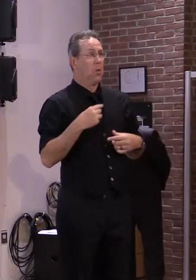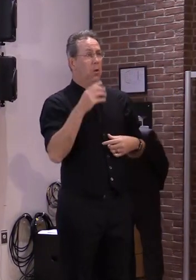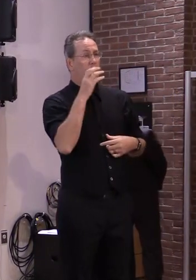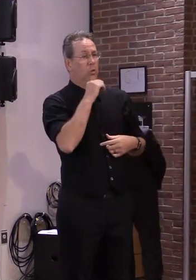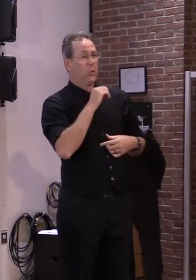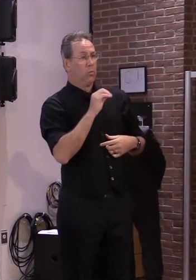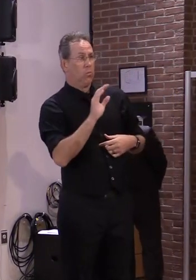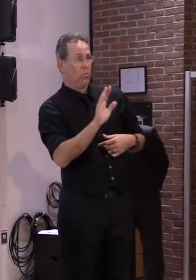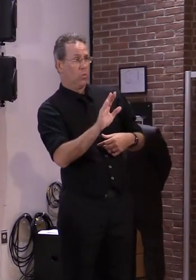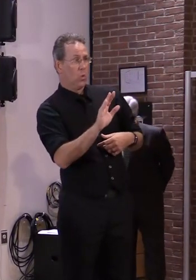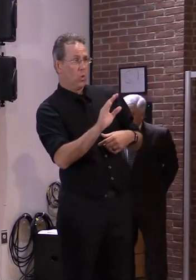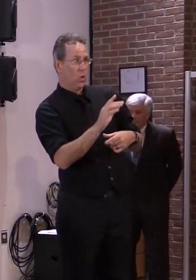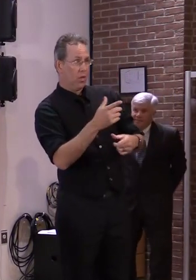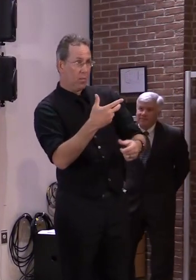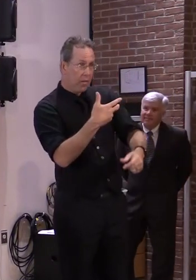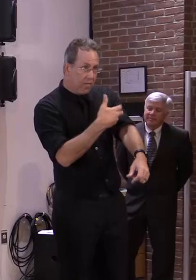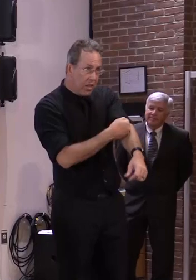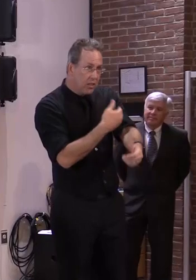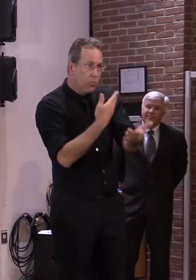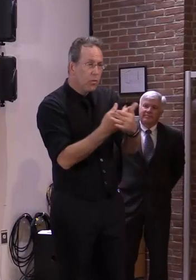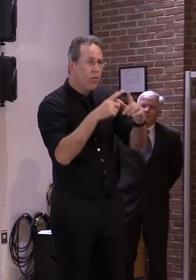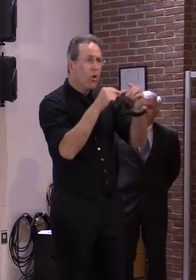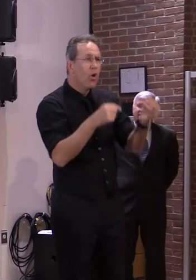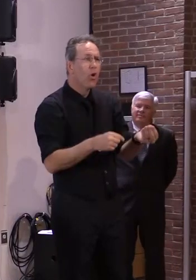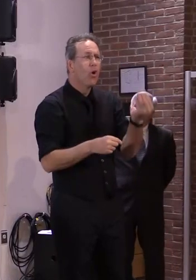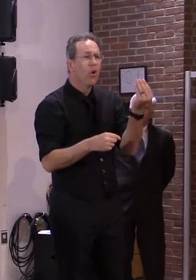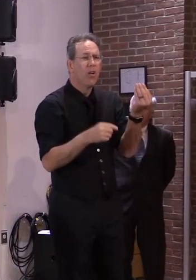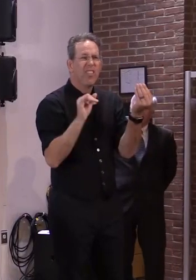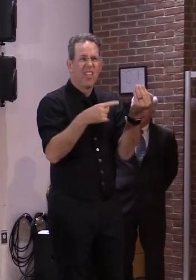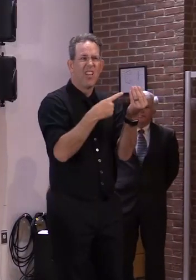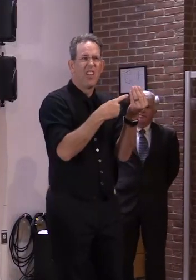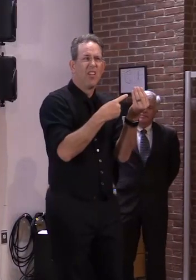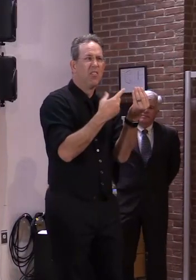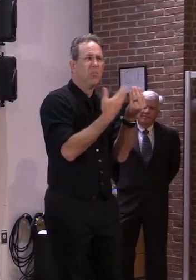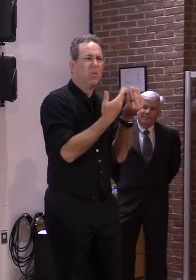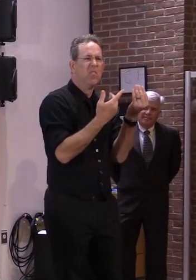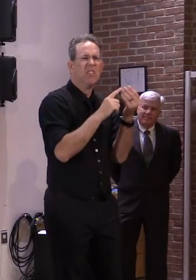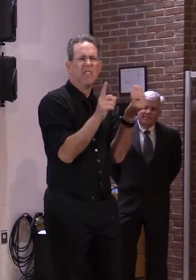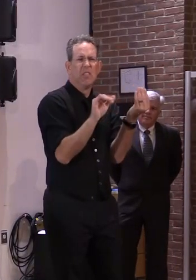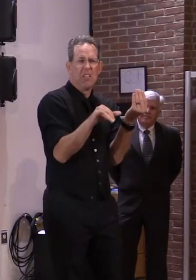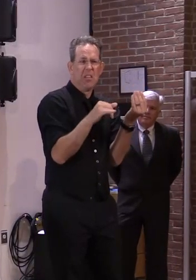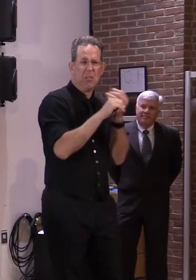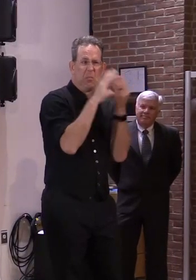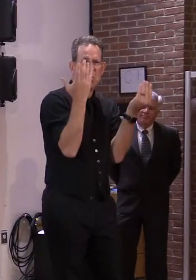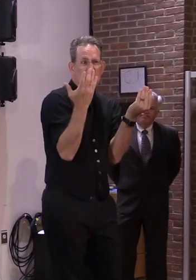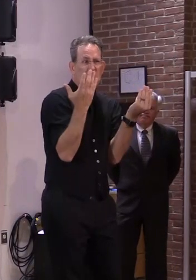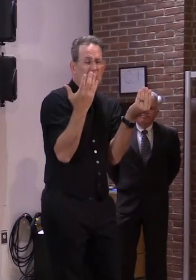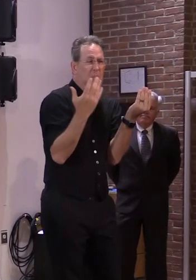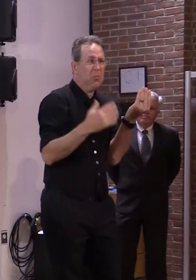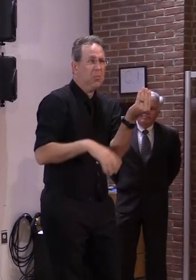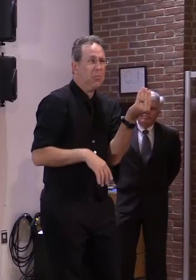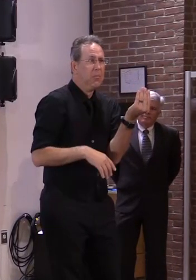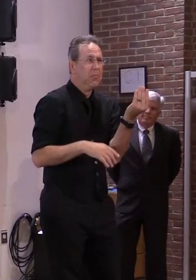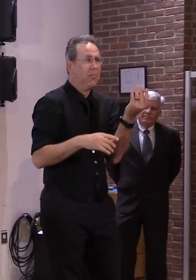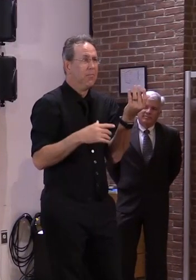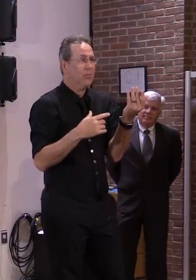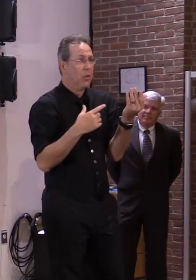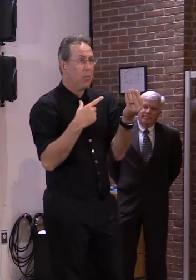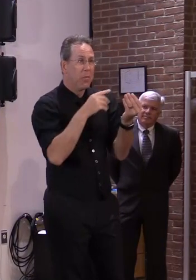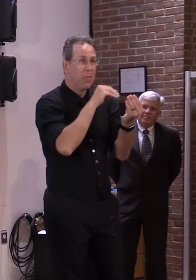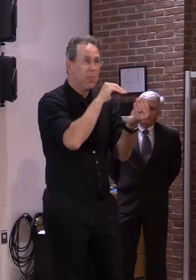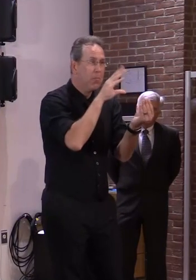advocate that people should take pictures of their card while they have them at their disposal to have with them. And